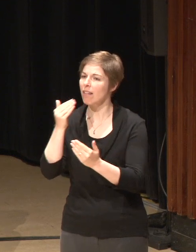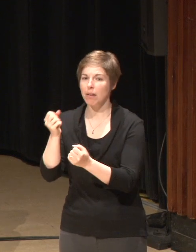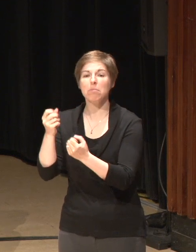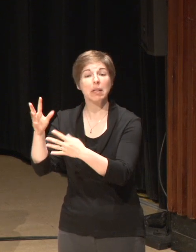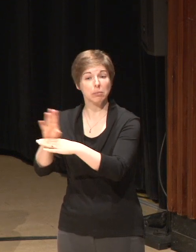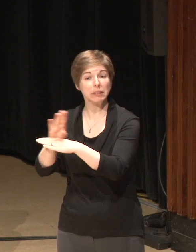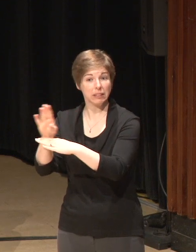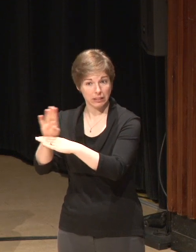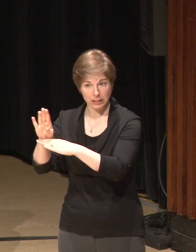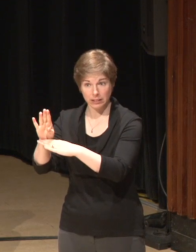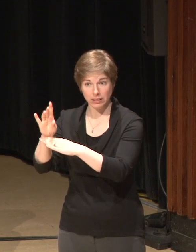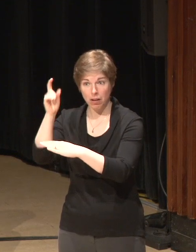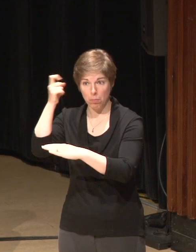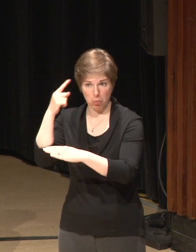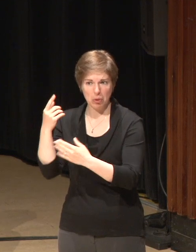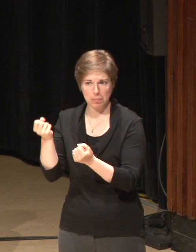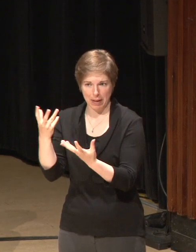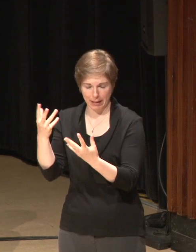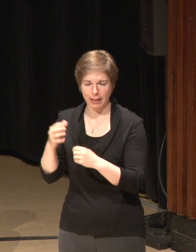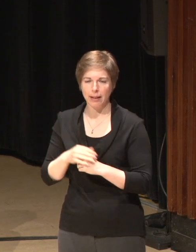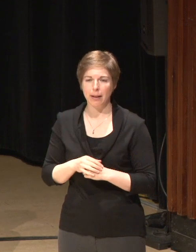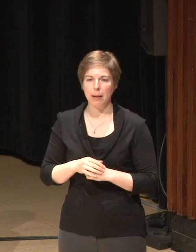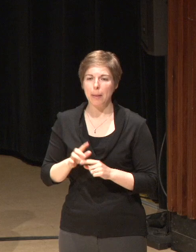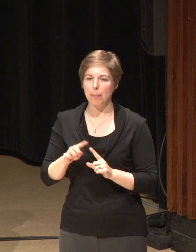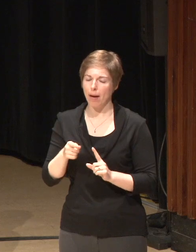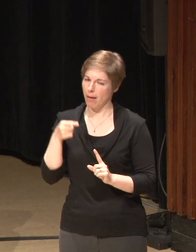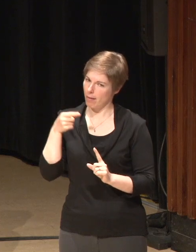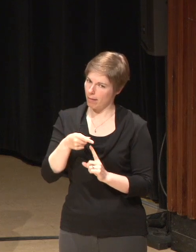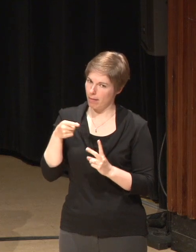be thankful to two persons in particular.